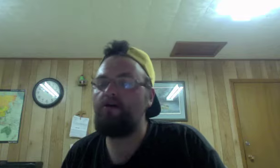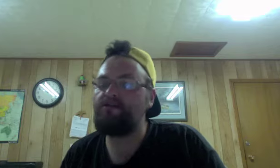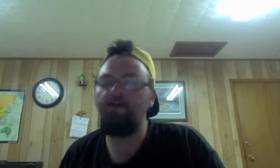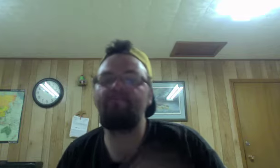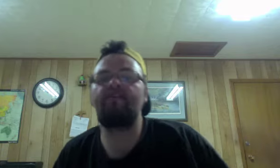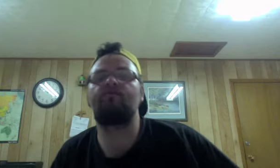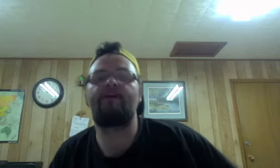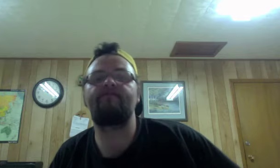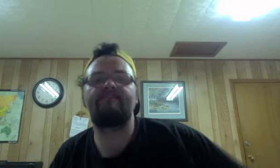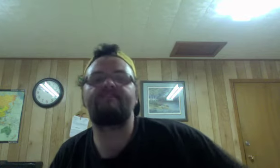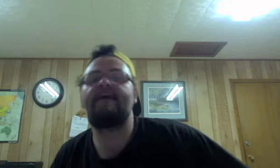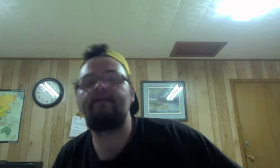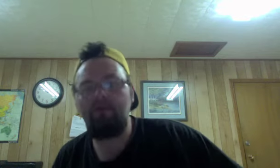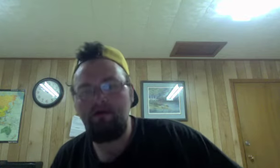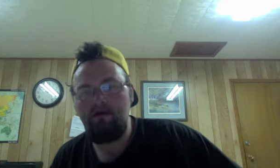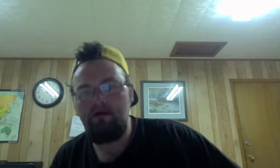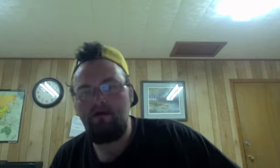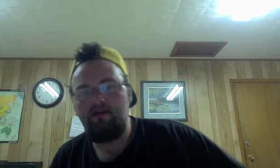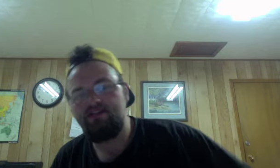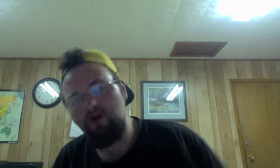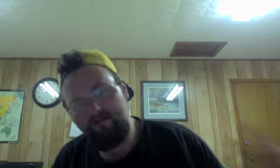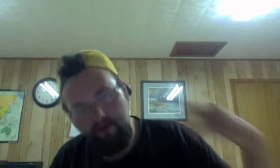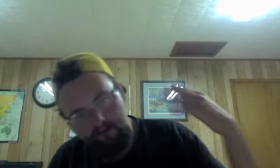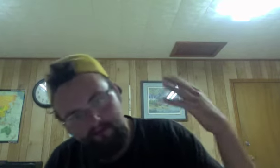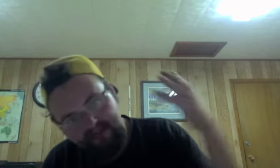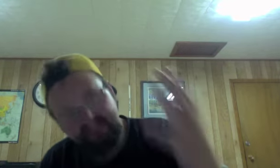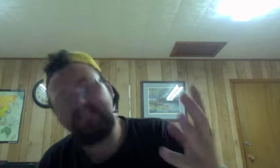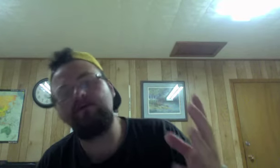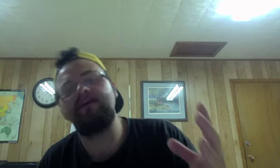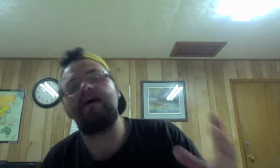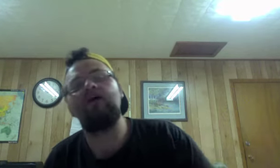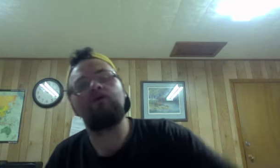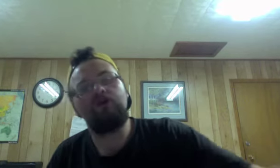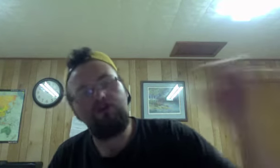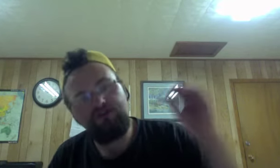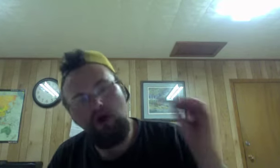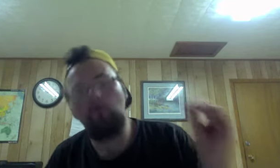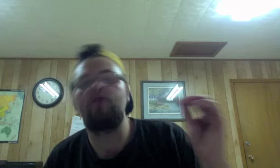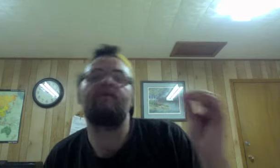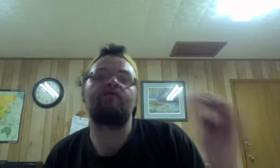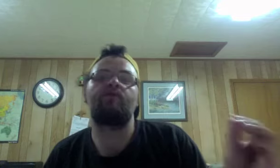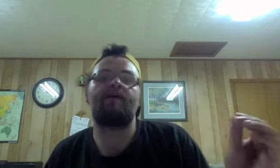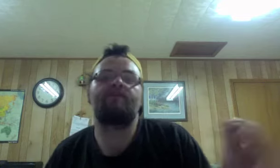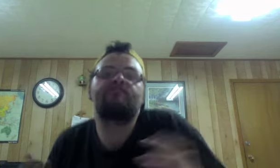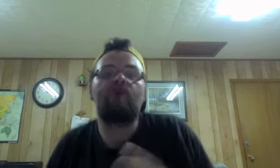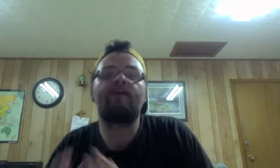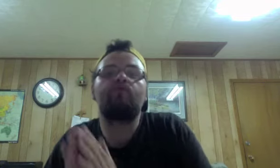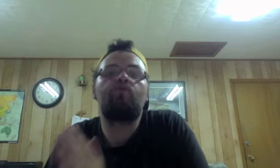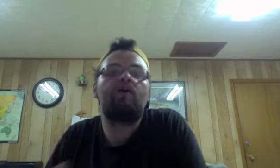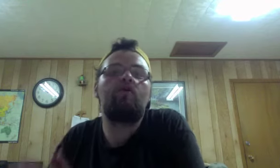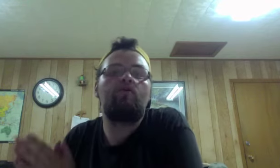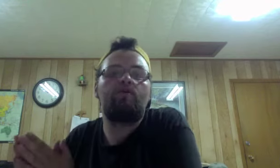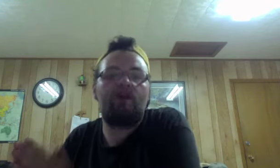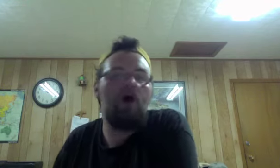you don't have to give him the record this game so if you're BC right now don't worry about the record because the record will come